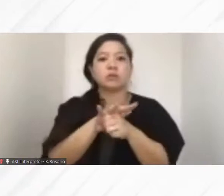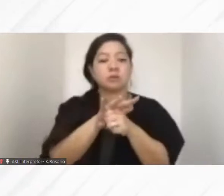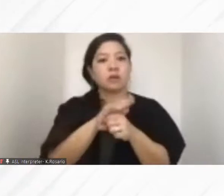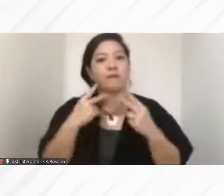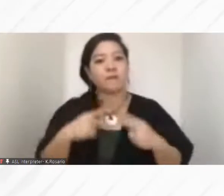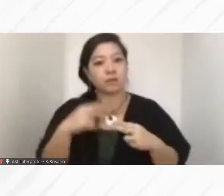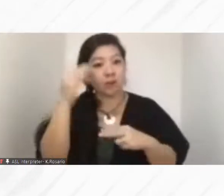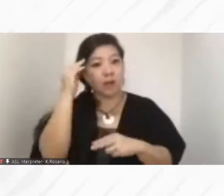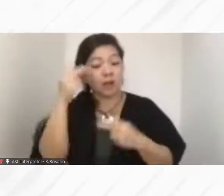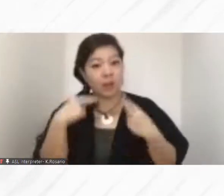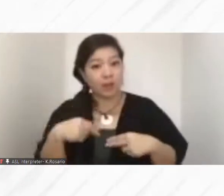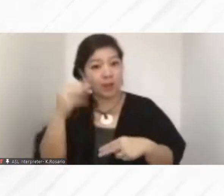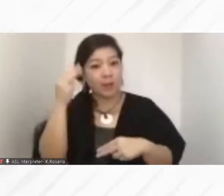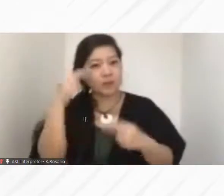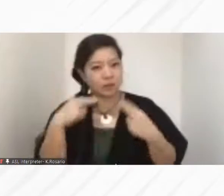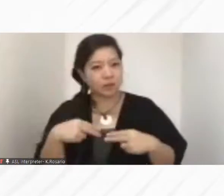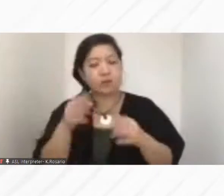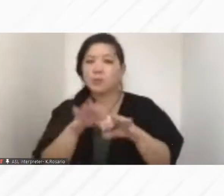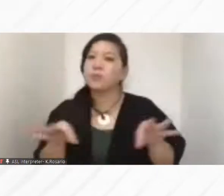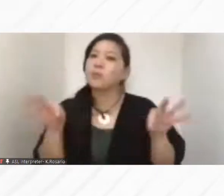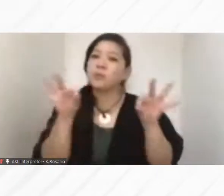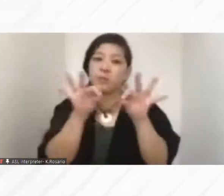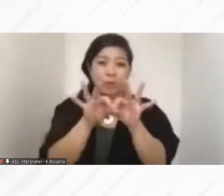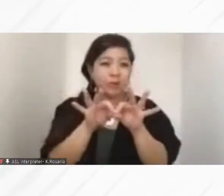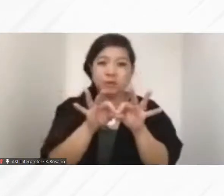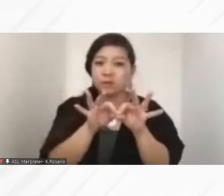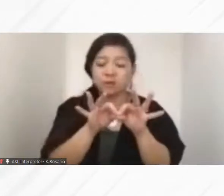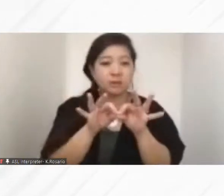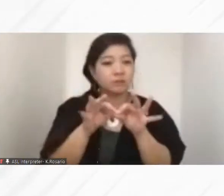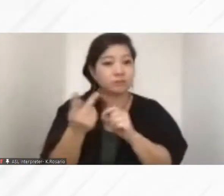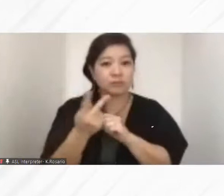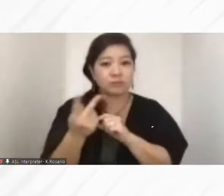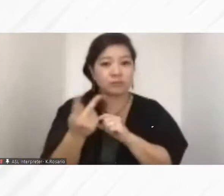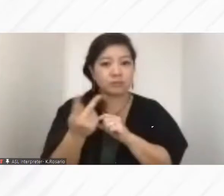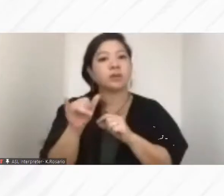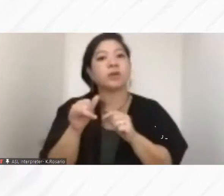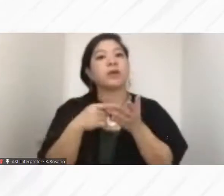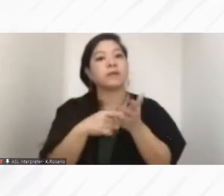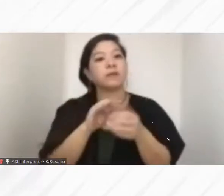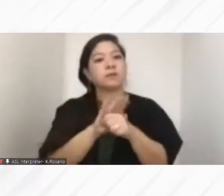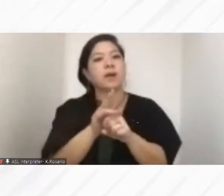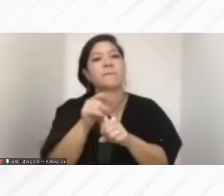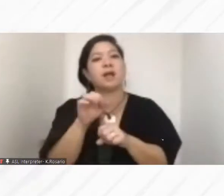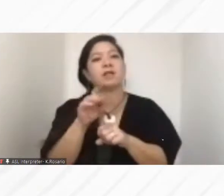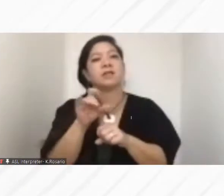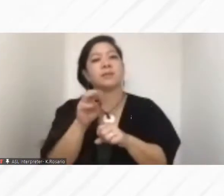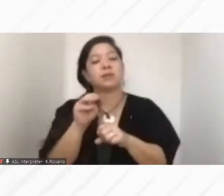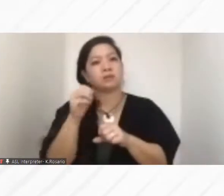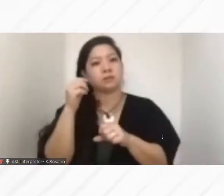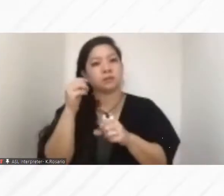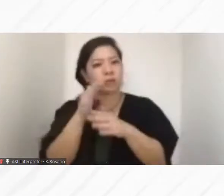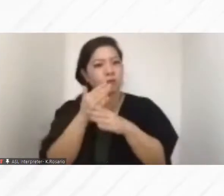mental health are equally important, and they're inextricably intertwined. This pandemic has revealed the psychological threat